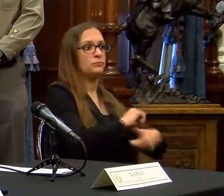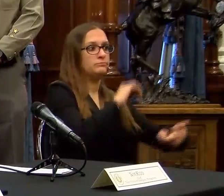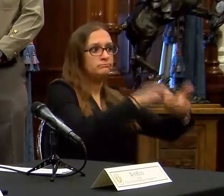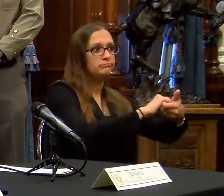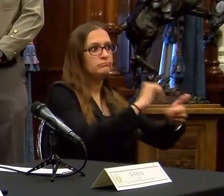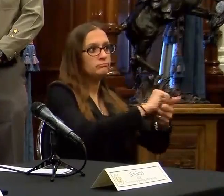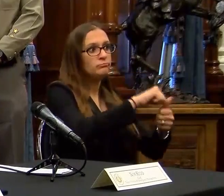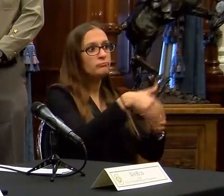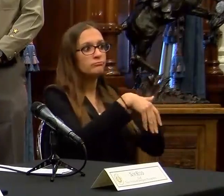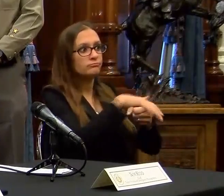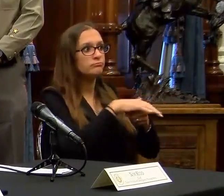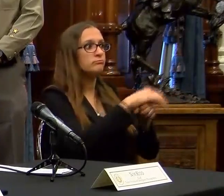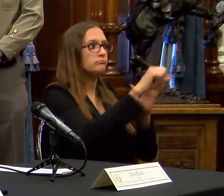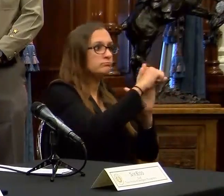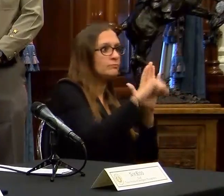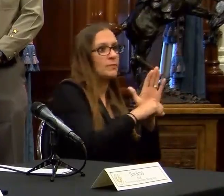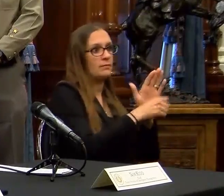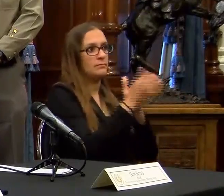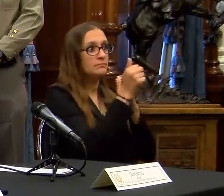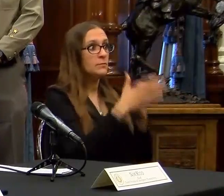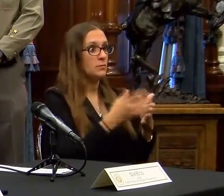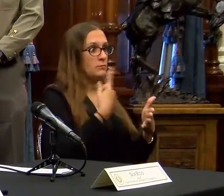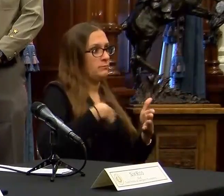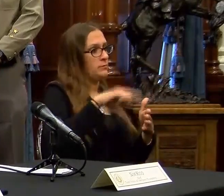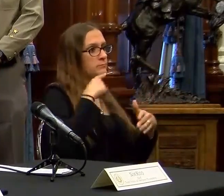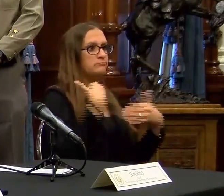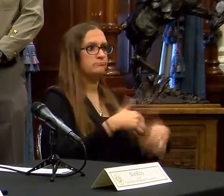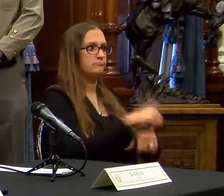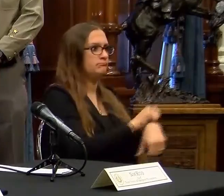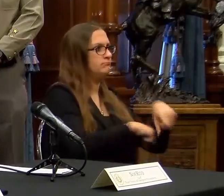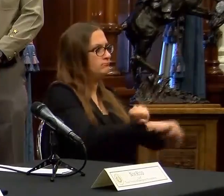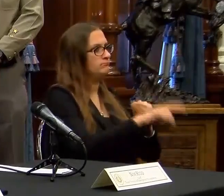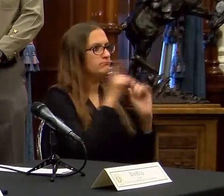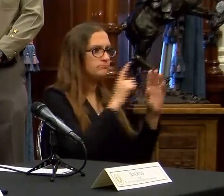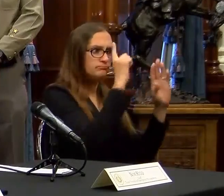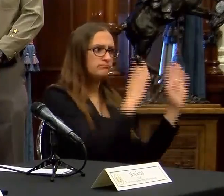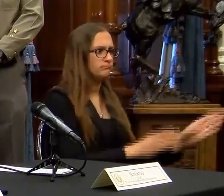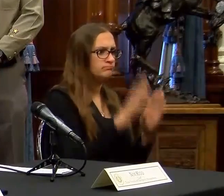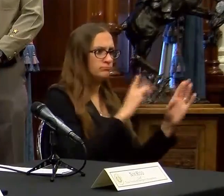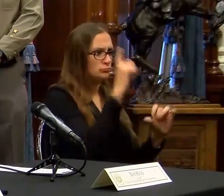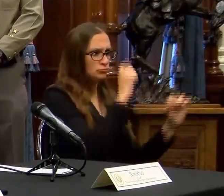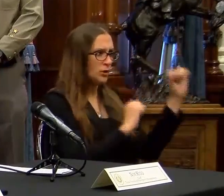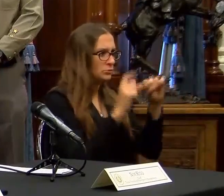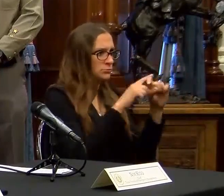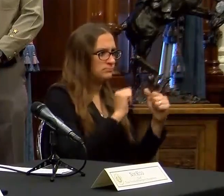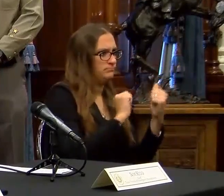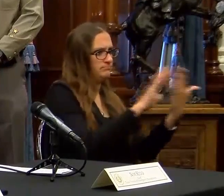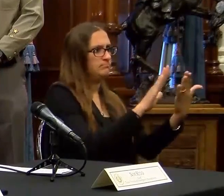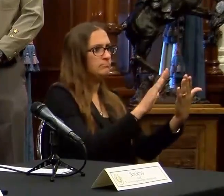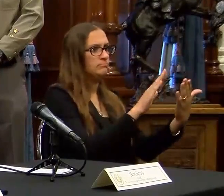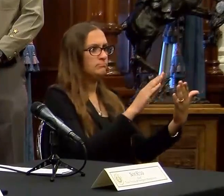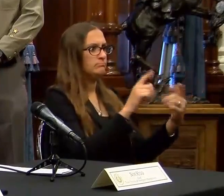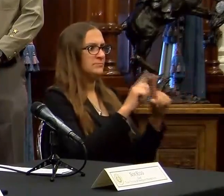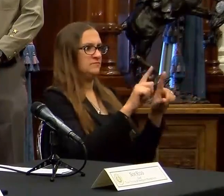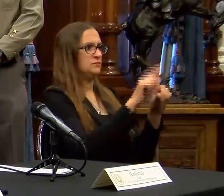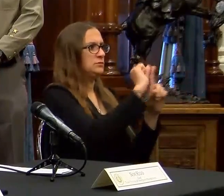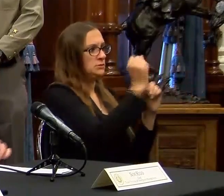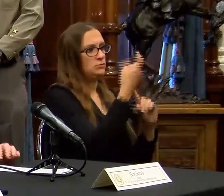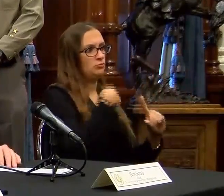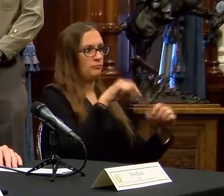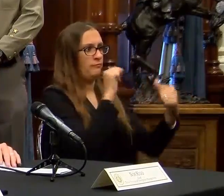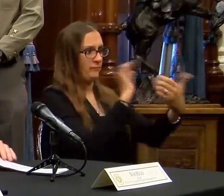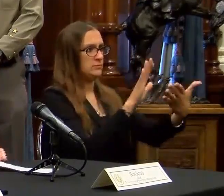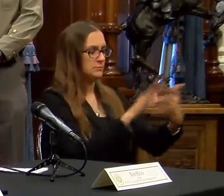state and local leaders, the state has proactively prepared strategies to respond to the various scenarios that we